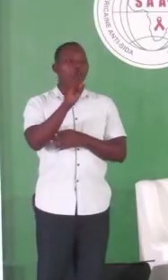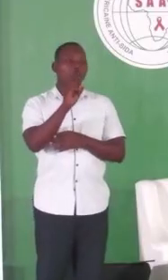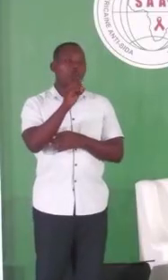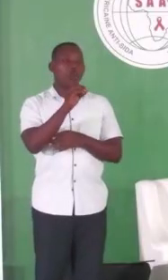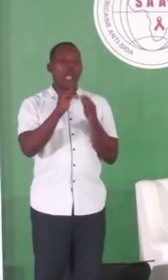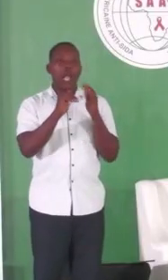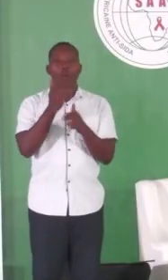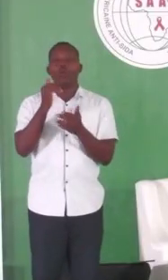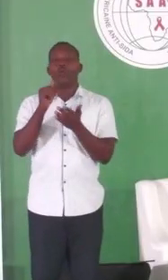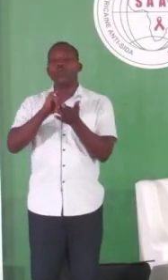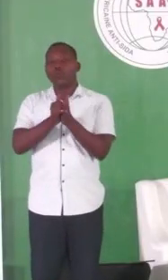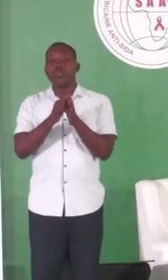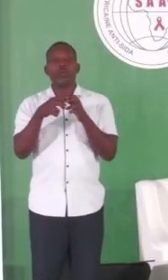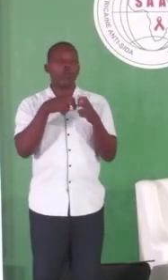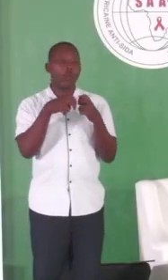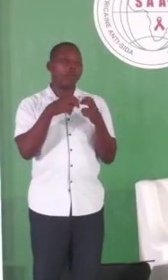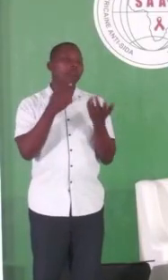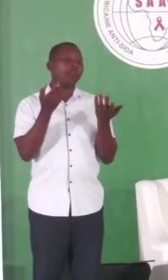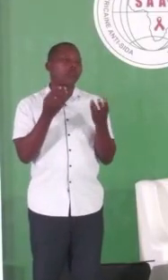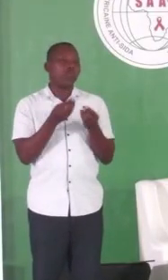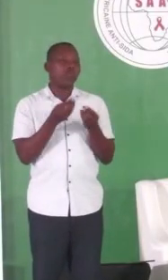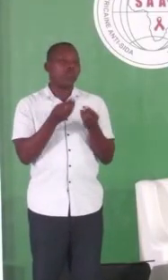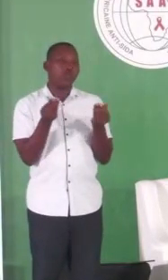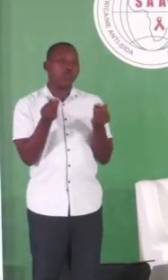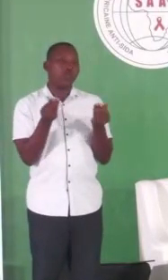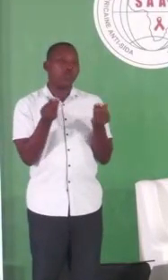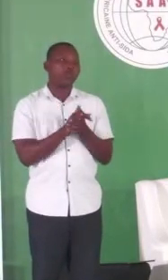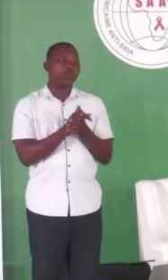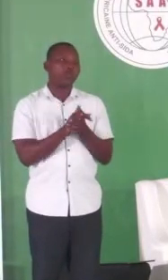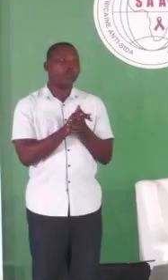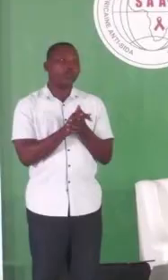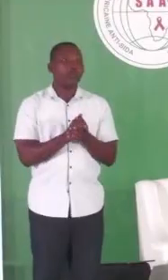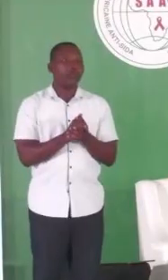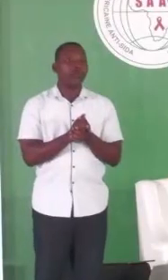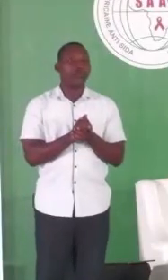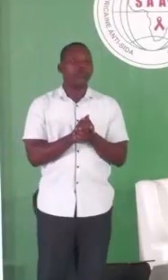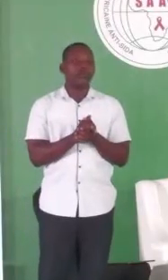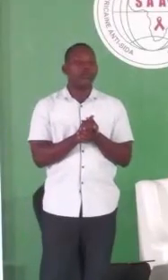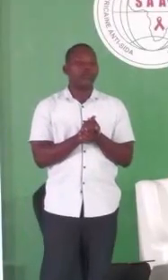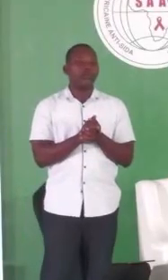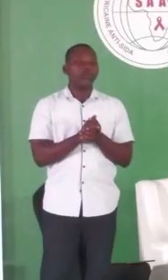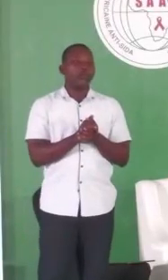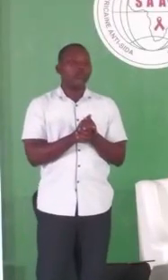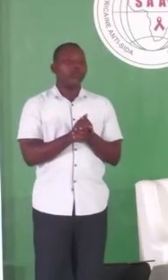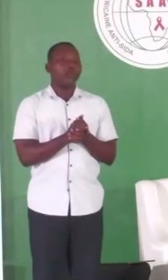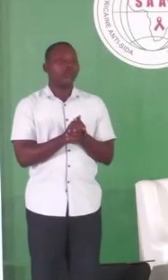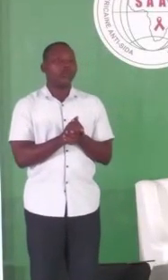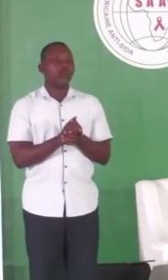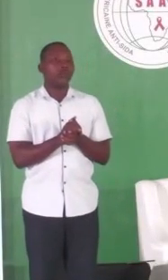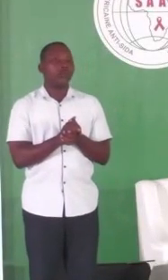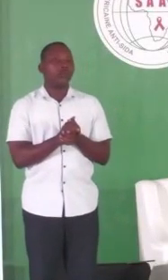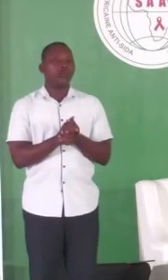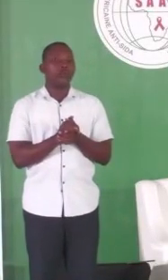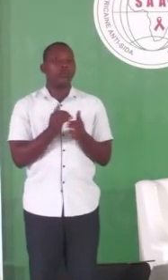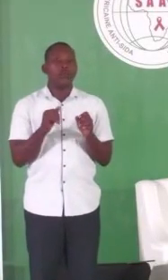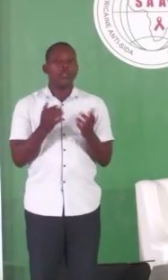addressed, because those are reflected in some of the new direction of the guidance. Can we please pass the mic to